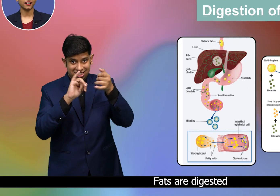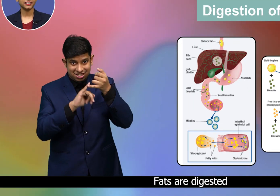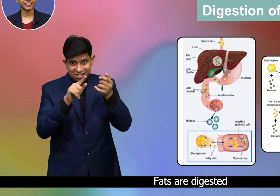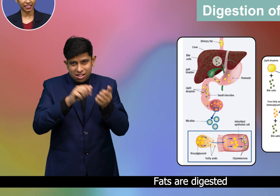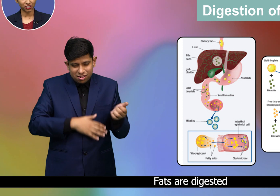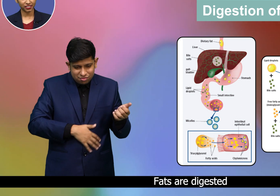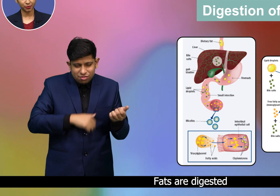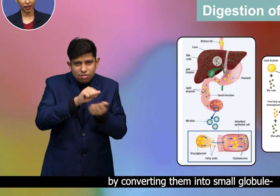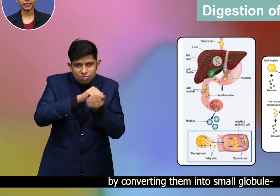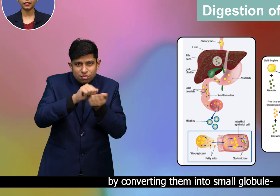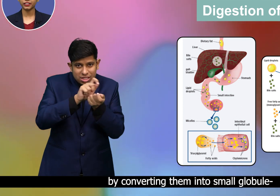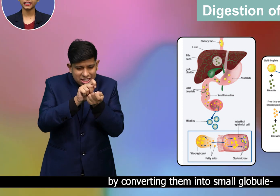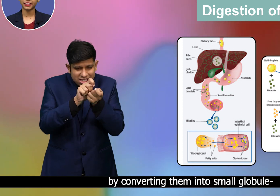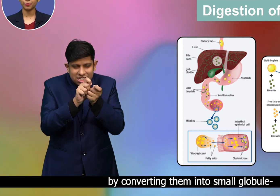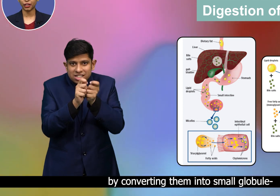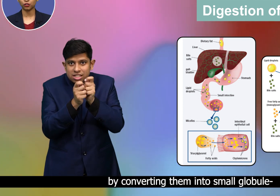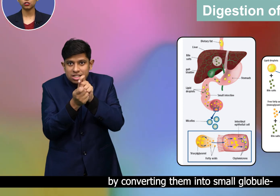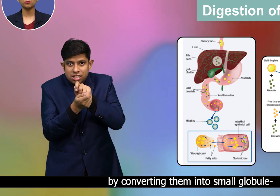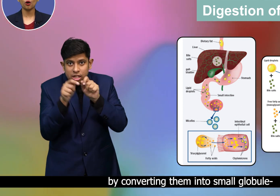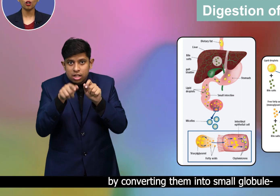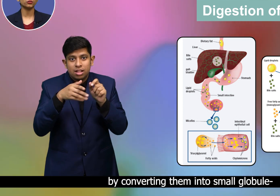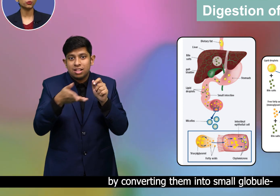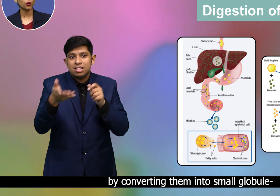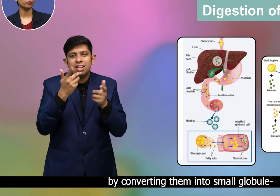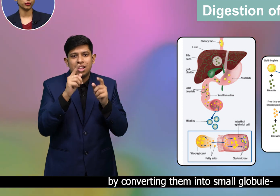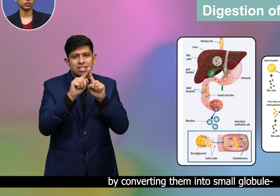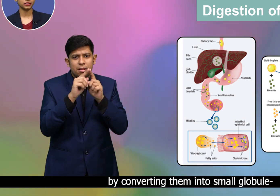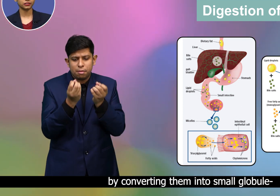Fats are digested by converting them into small